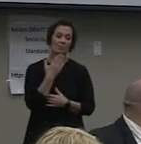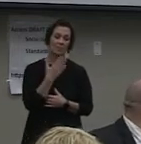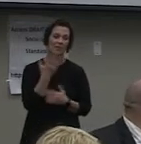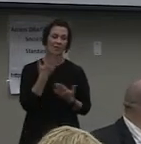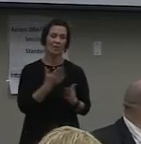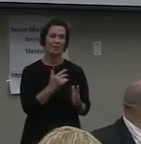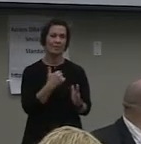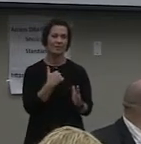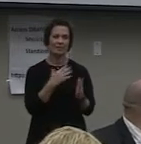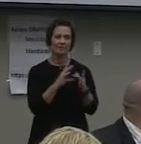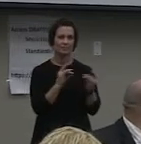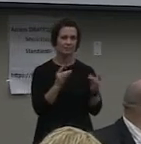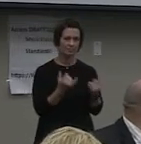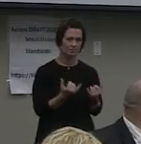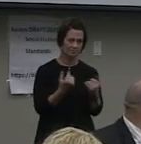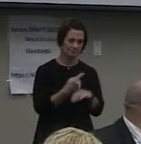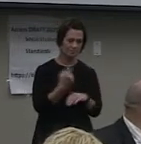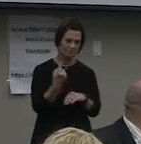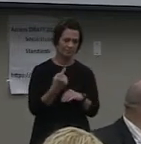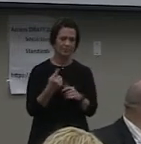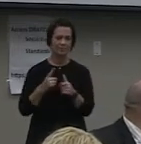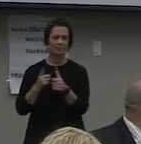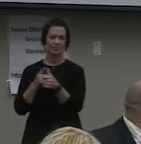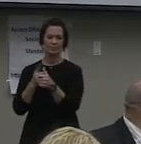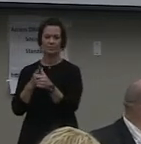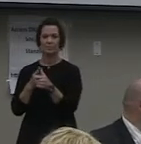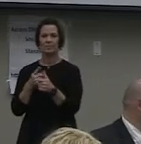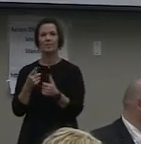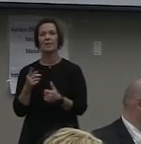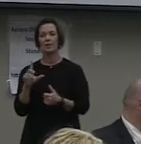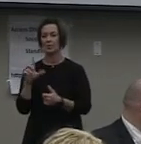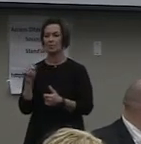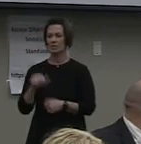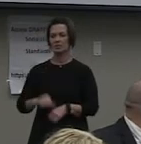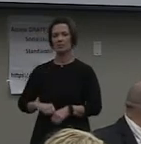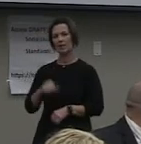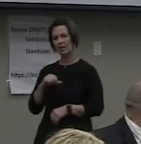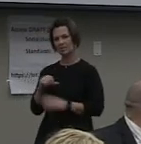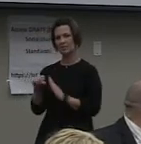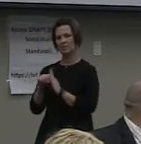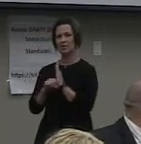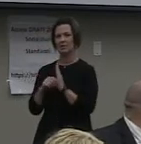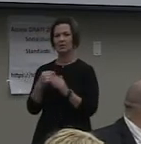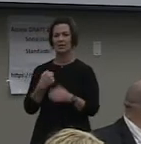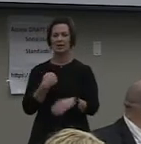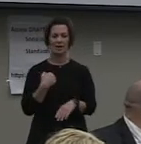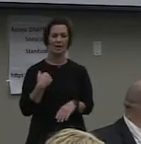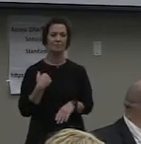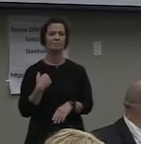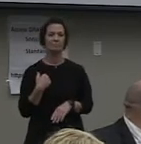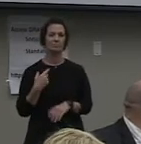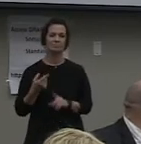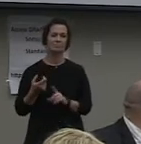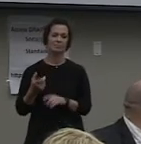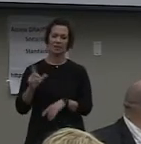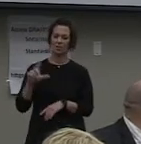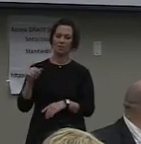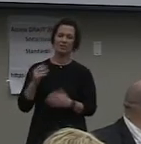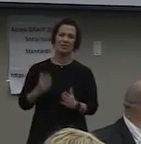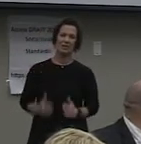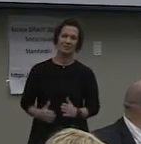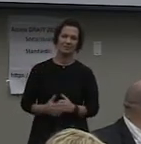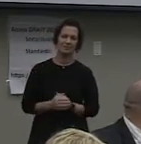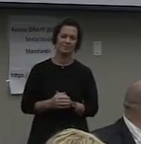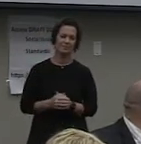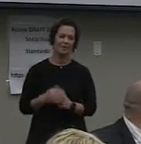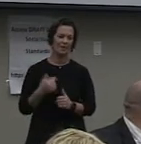Speak today. First off, I'd like to say Louisiana is a proud state, and I'm proud to say I'm Louisianian. That being said, I have